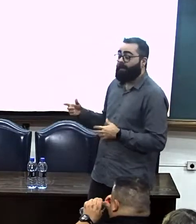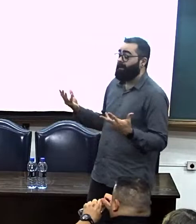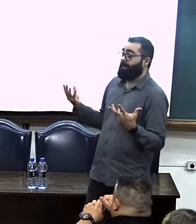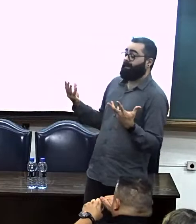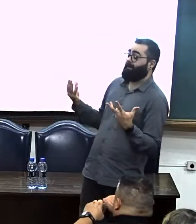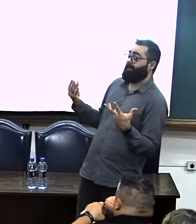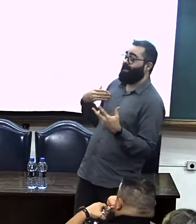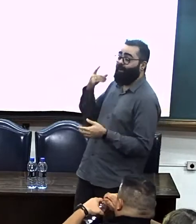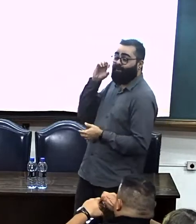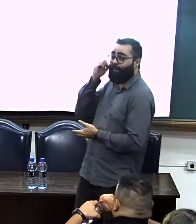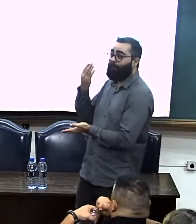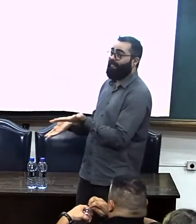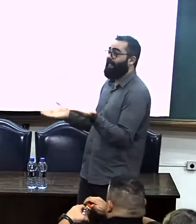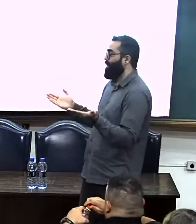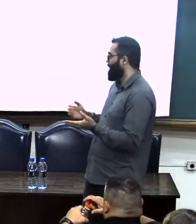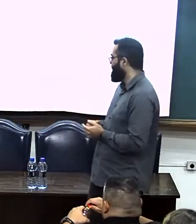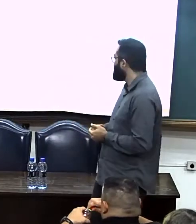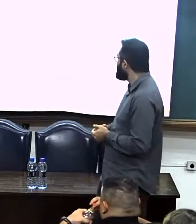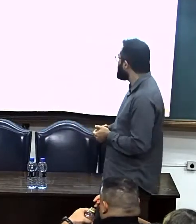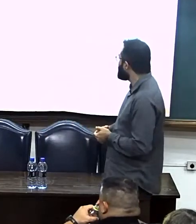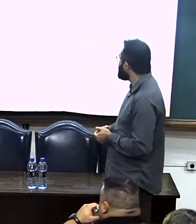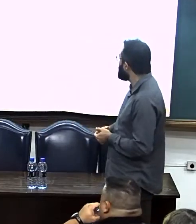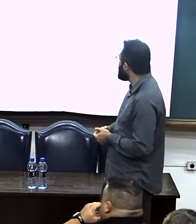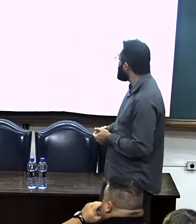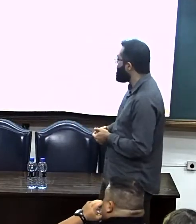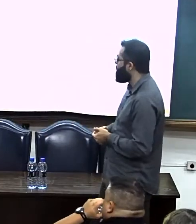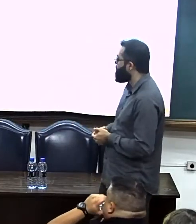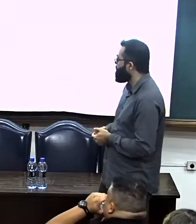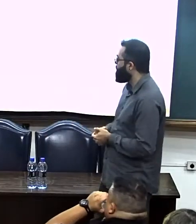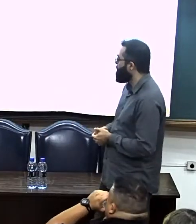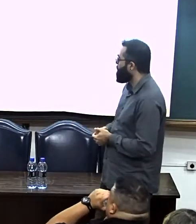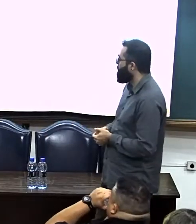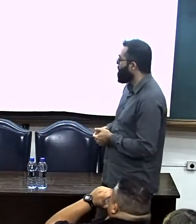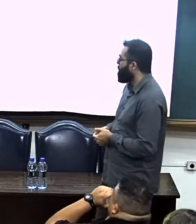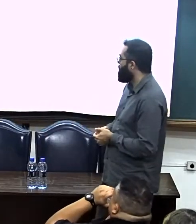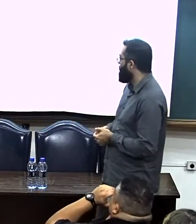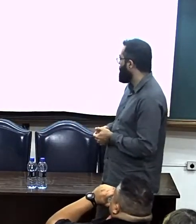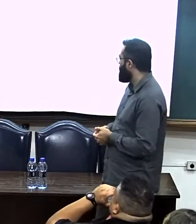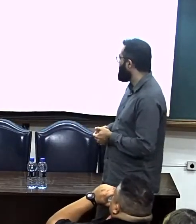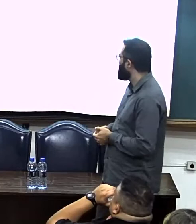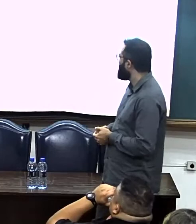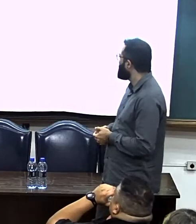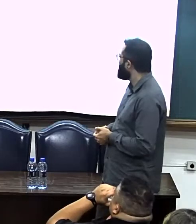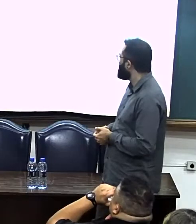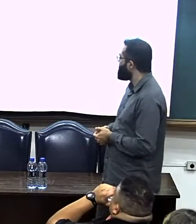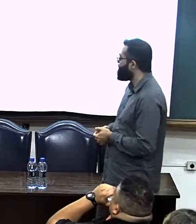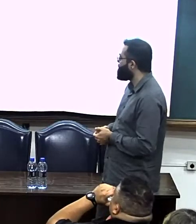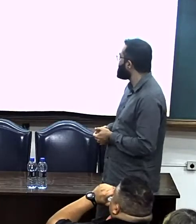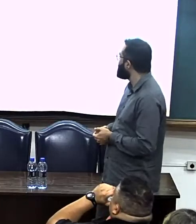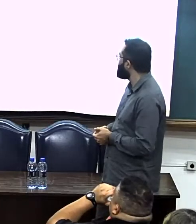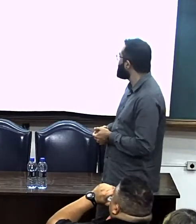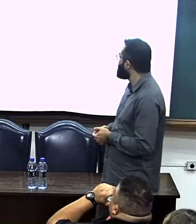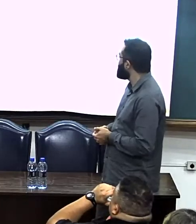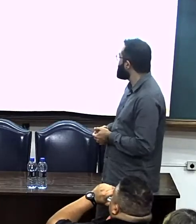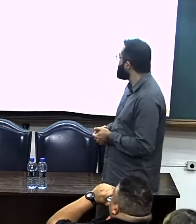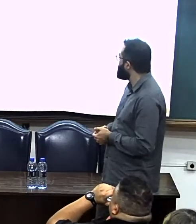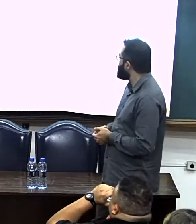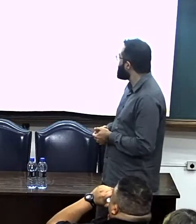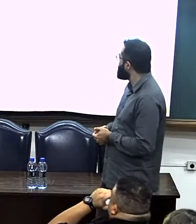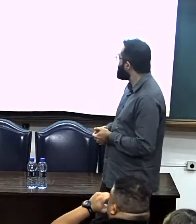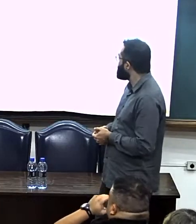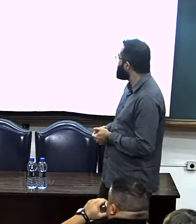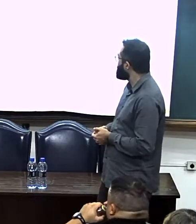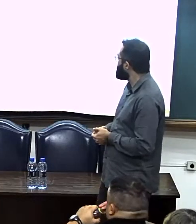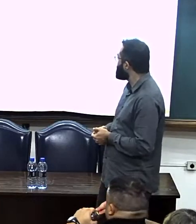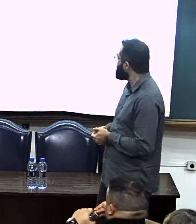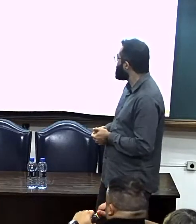acento nuclear, tá? E aí, como a gente tem mais outras 2 frases, né, a gente tem